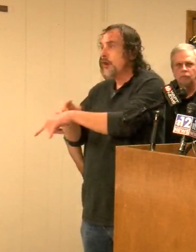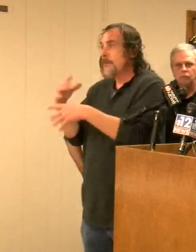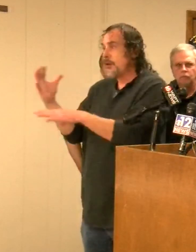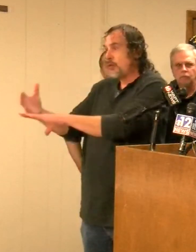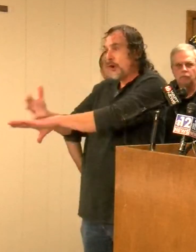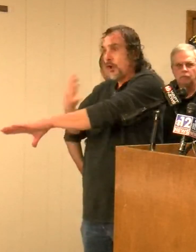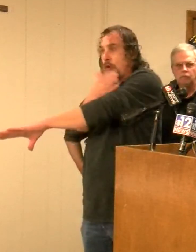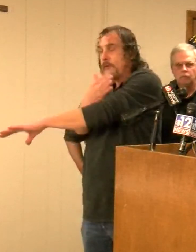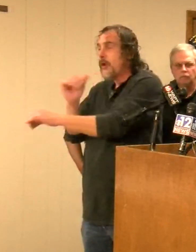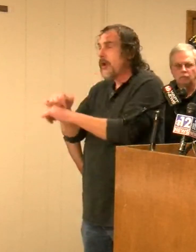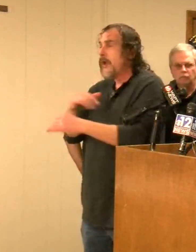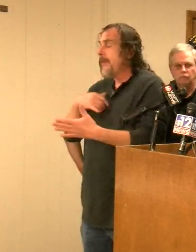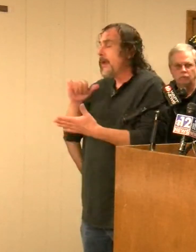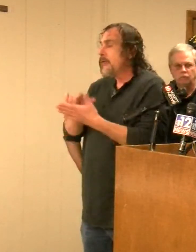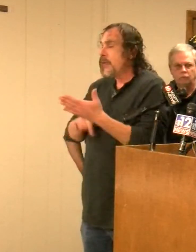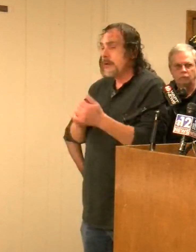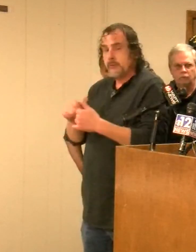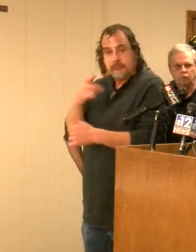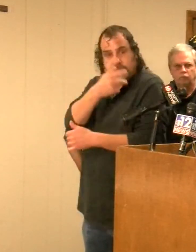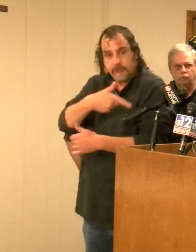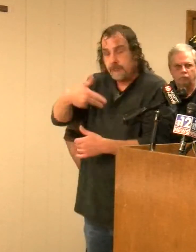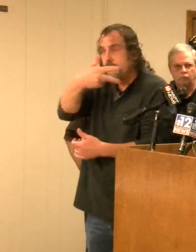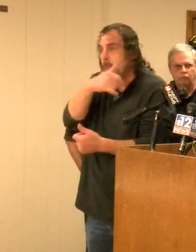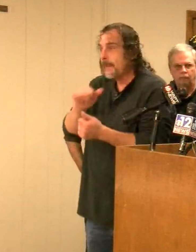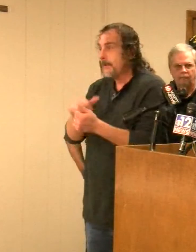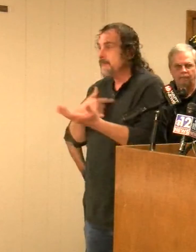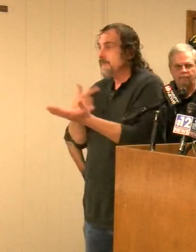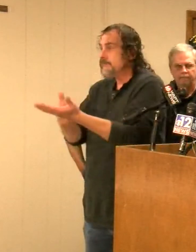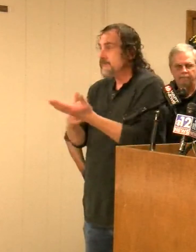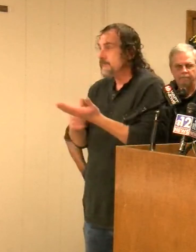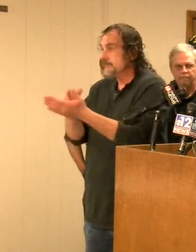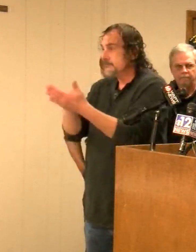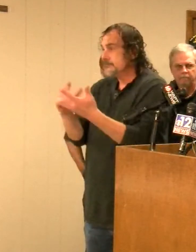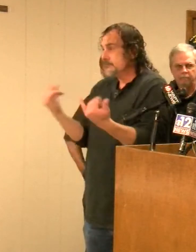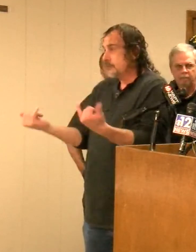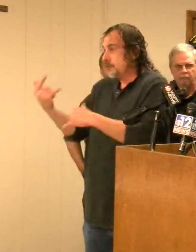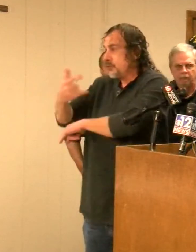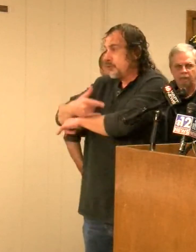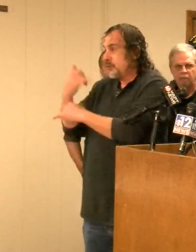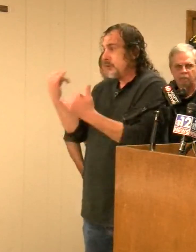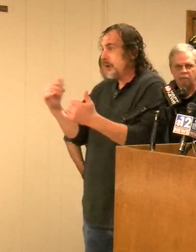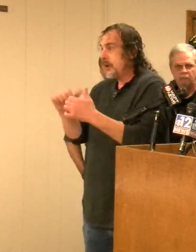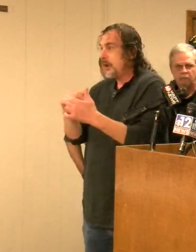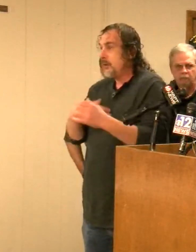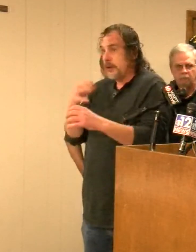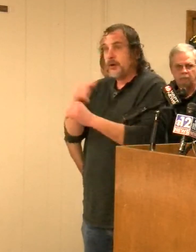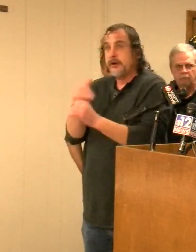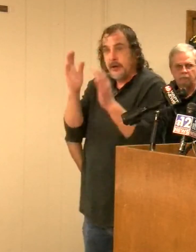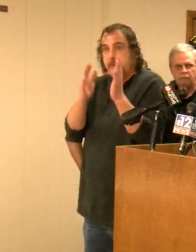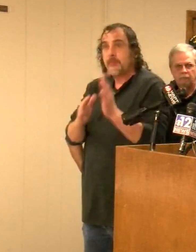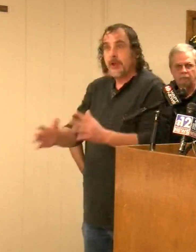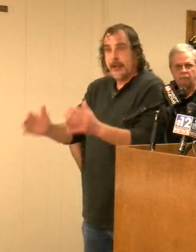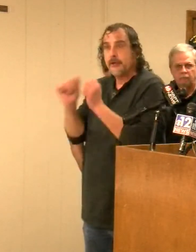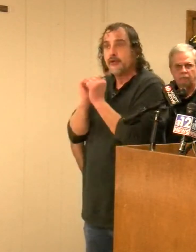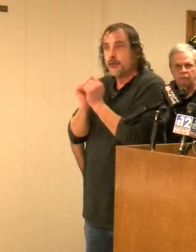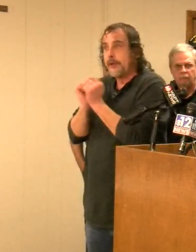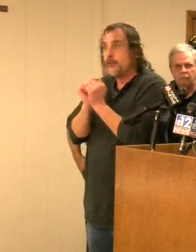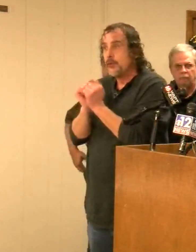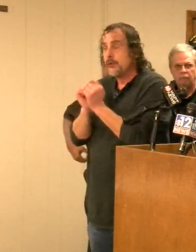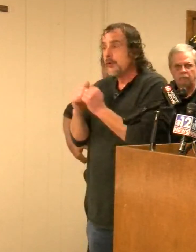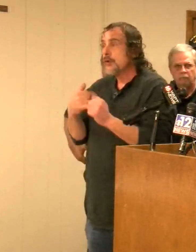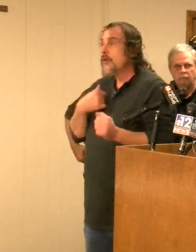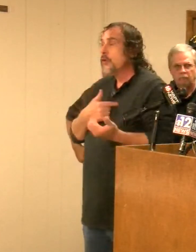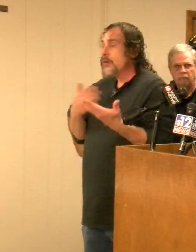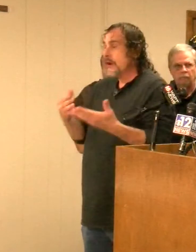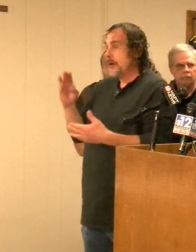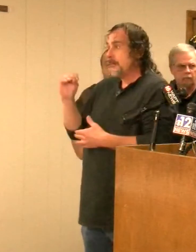that's some discussions that the county and myself and the mayor's office is going to start having today. And we're going to get a plan together. So we here